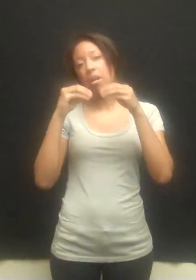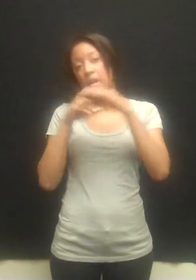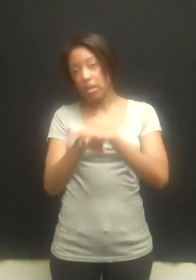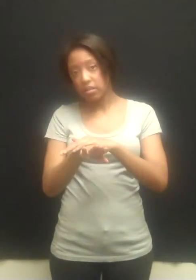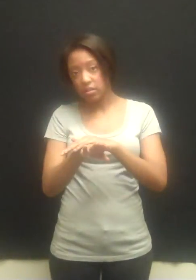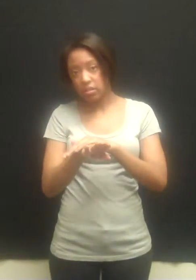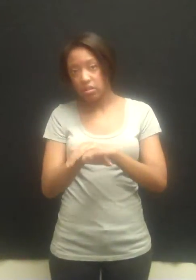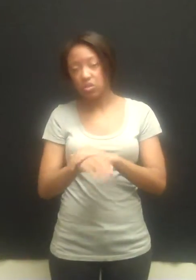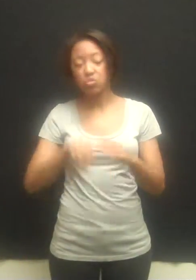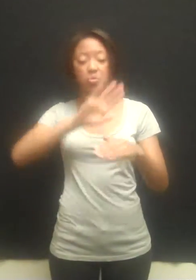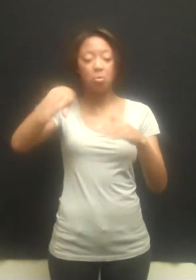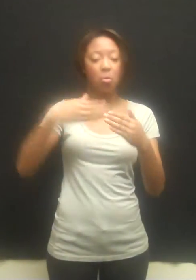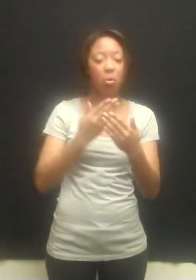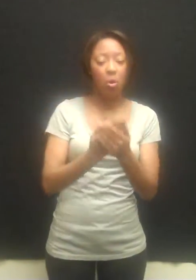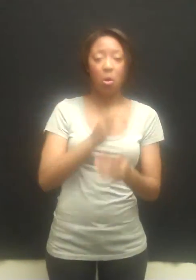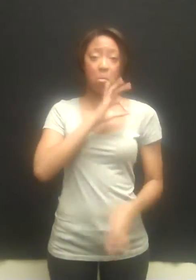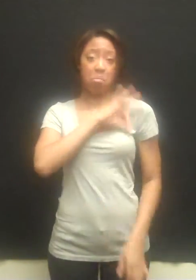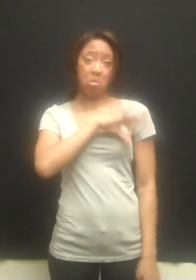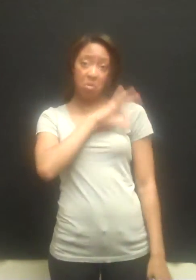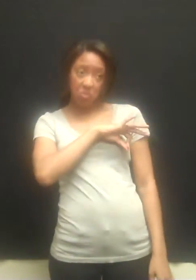that everyone else has.